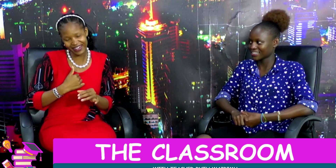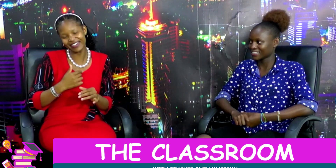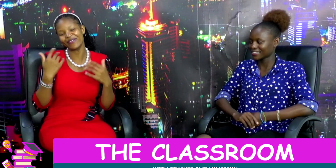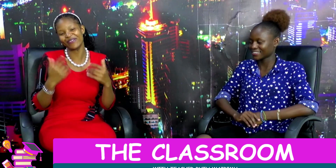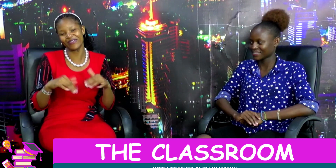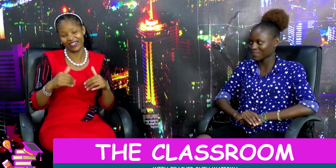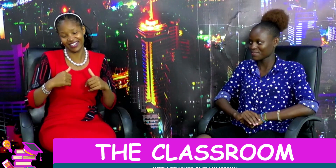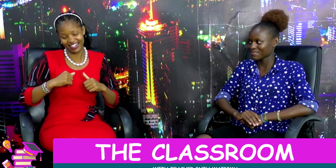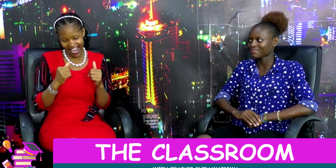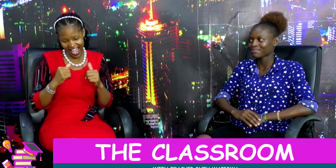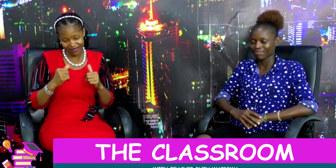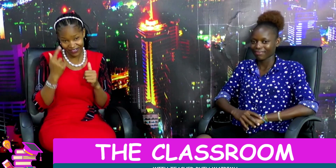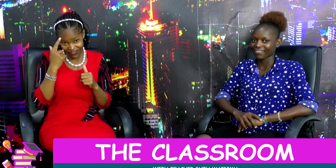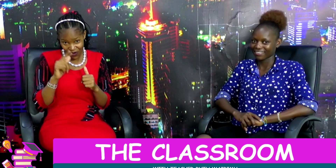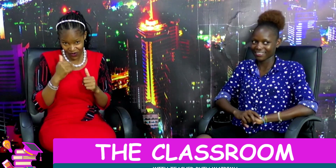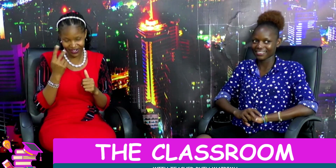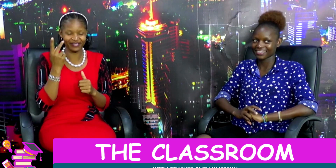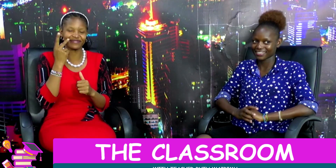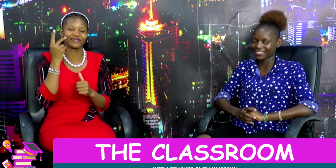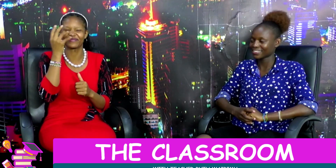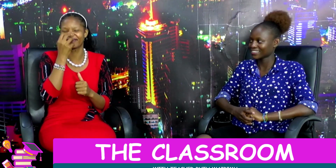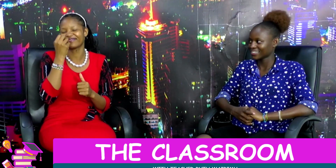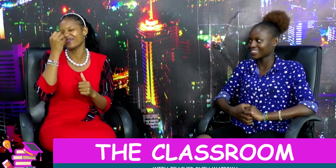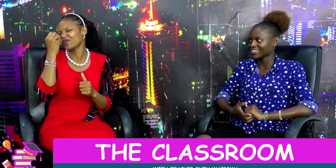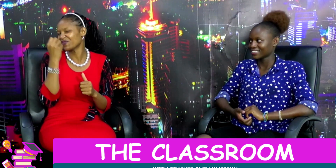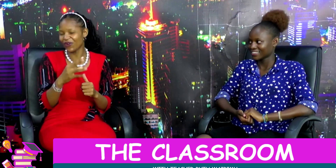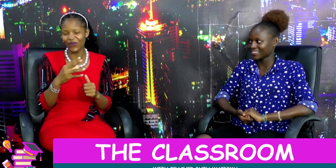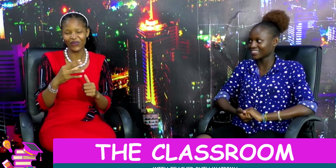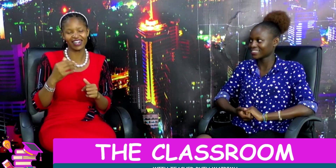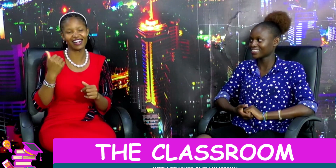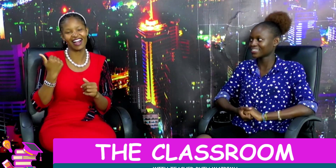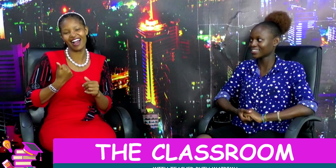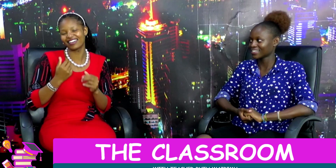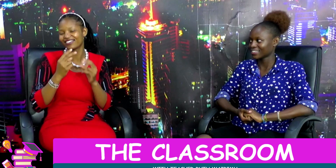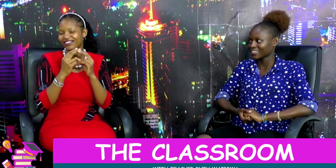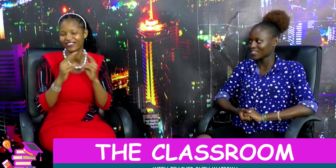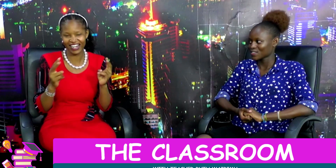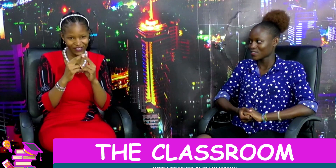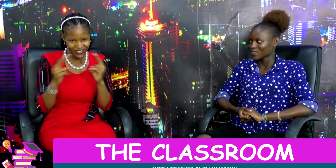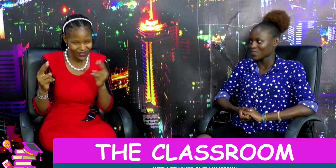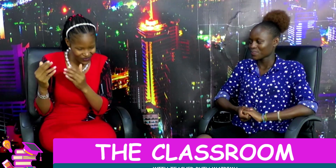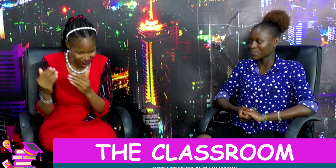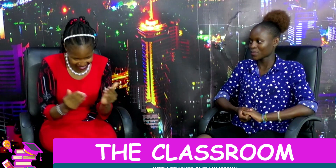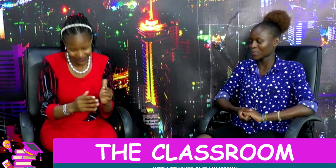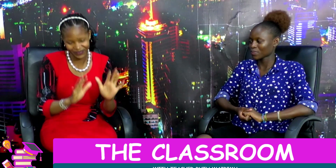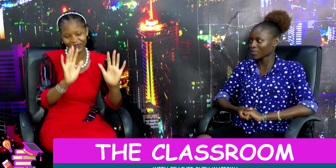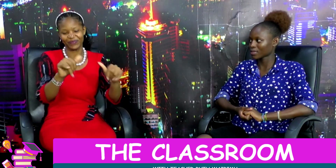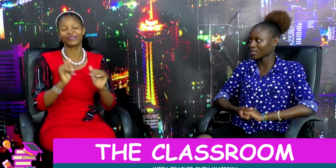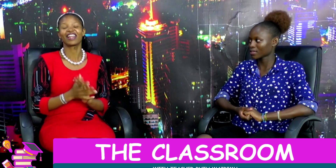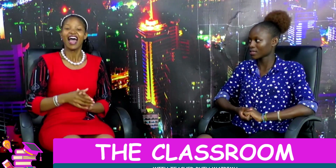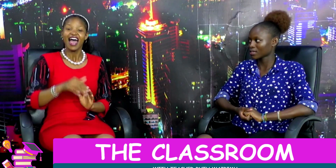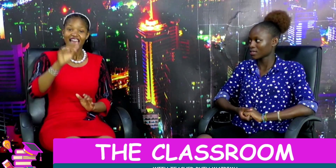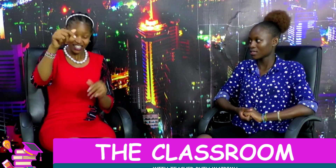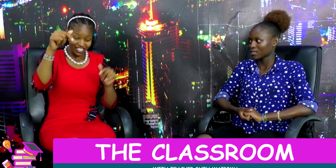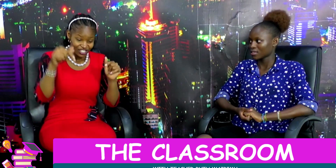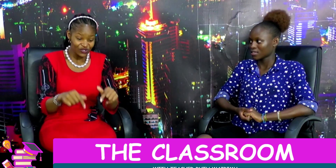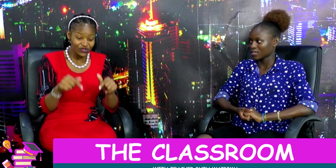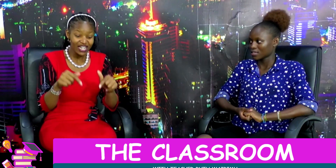of you to this show. I'm so happy and I'm really appreciating our interpreter today. So that